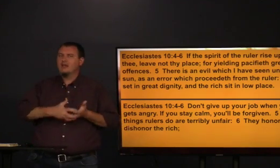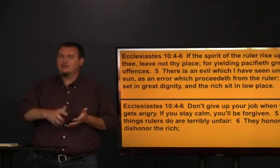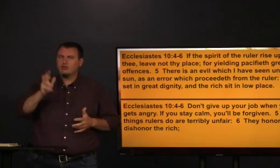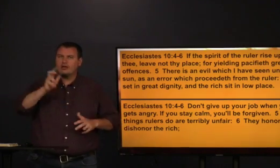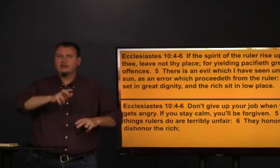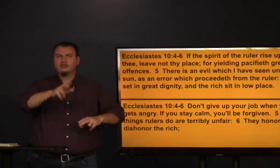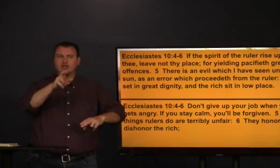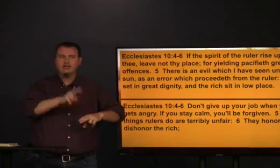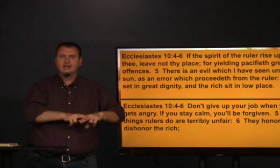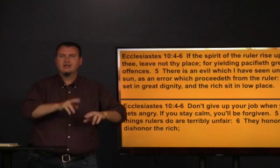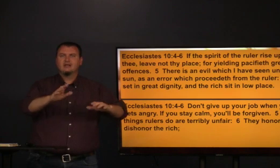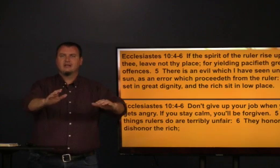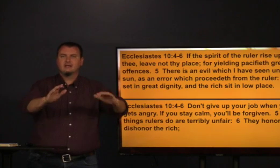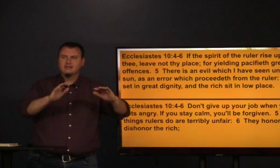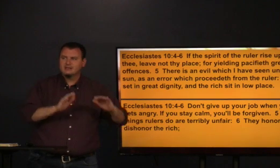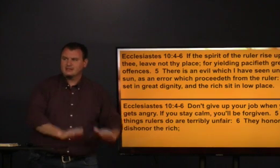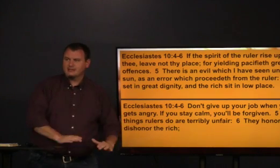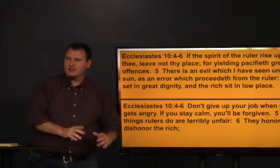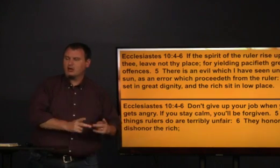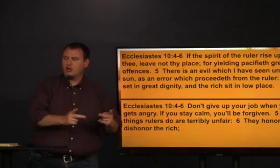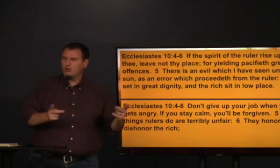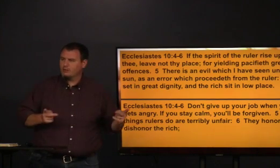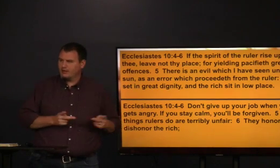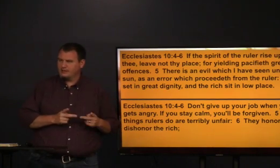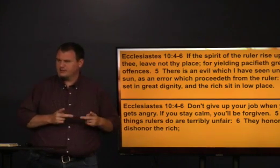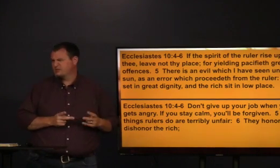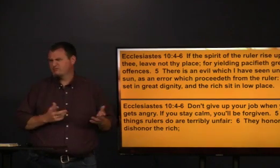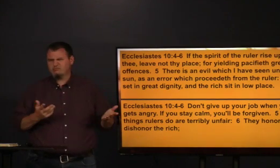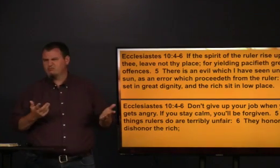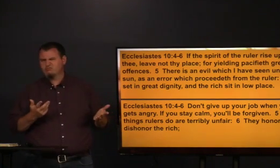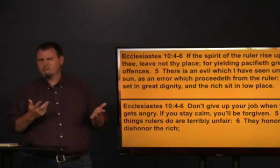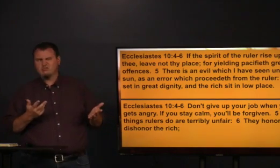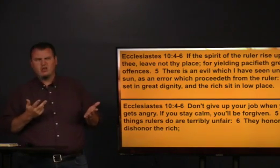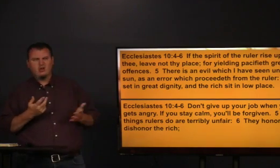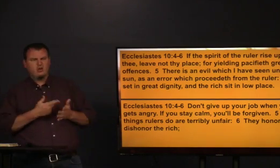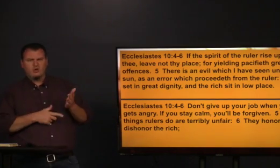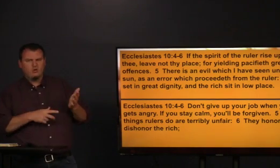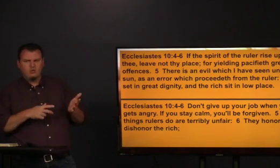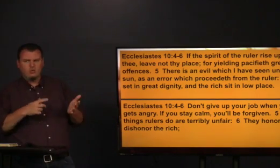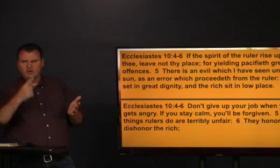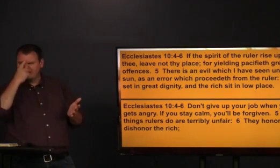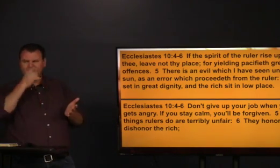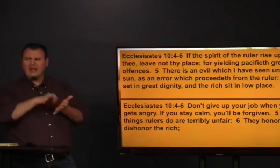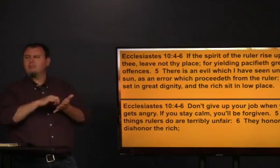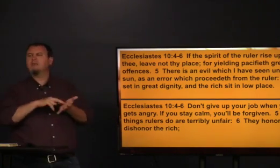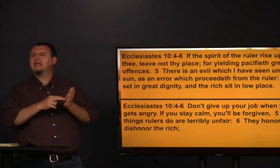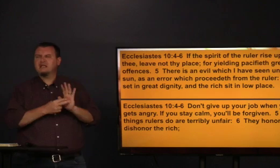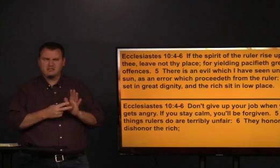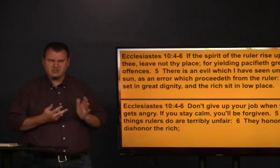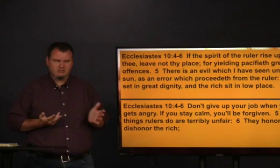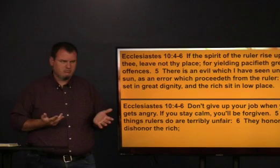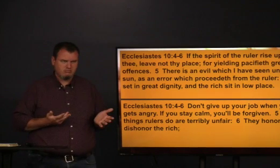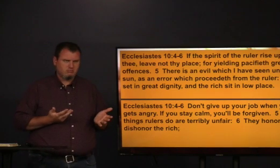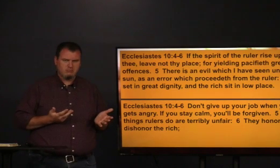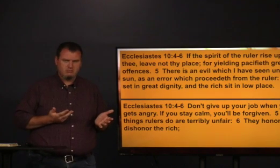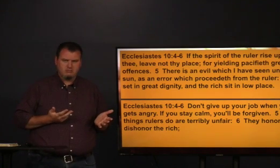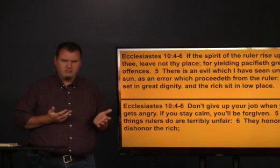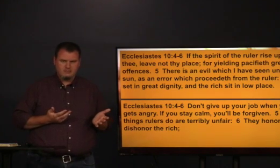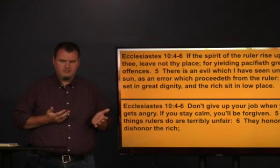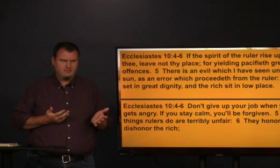the rich sits in a low place. What do you think that means?